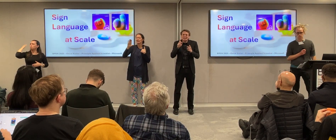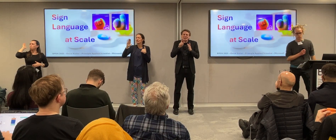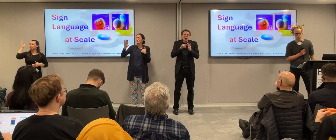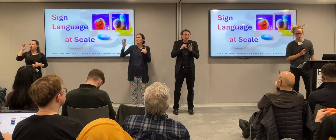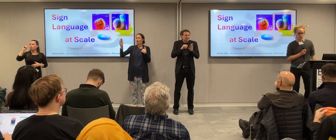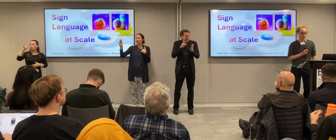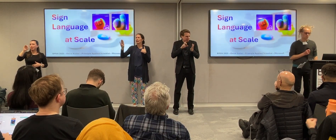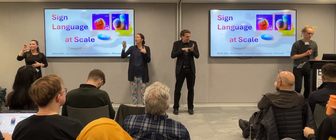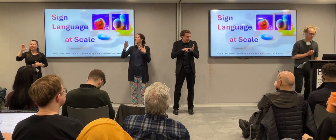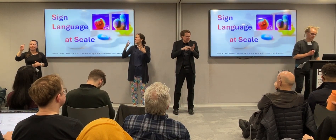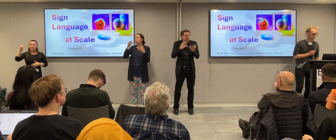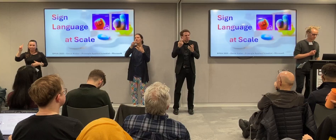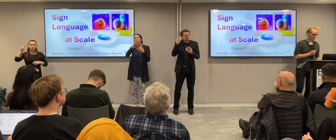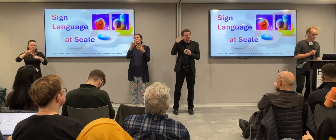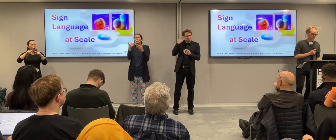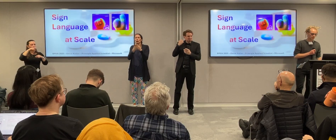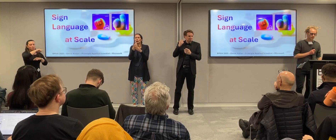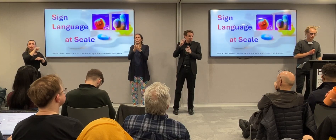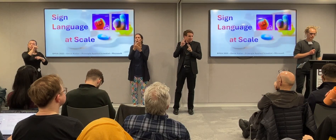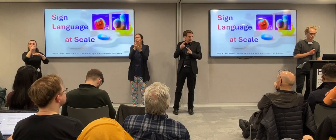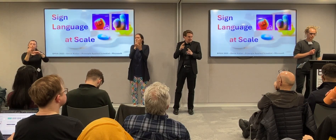there's also a few new parts here.